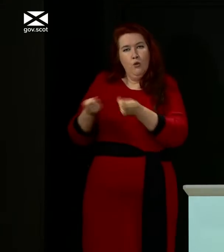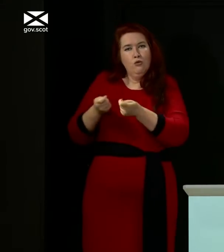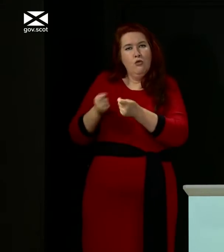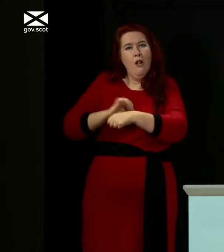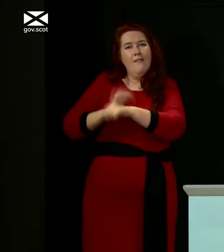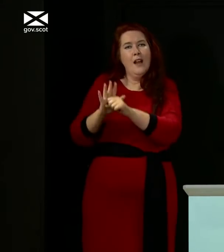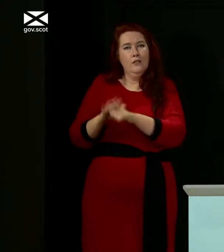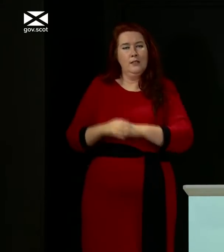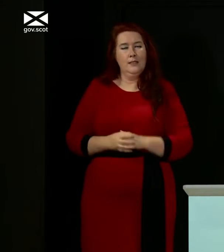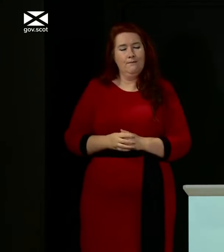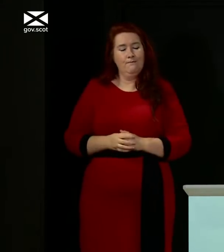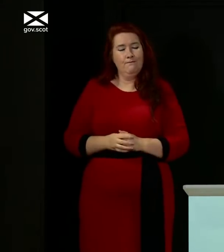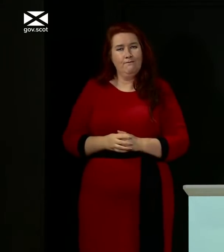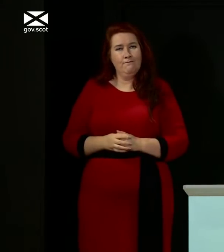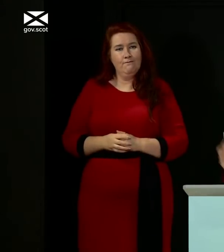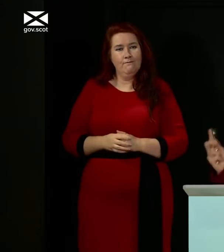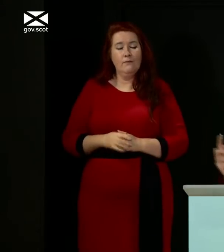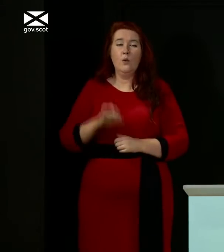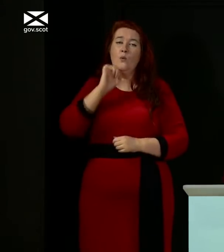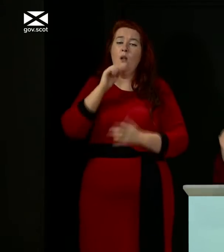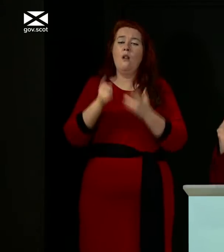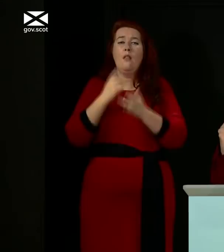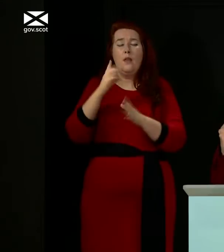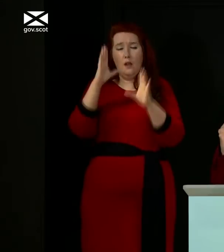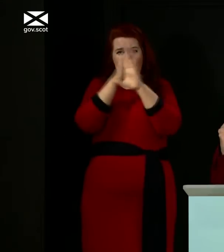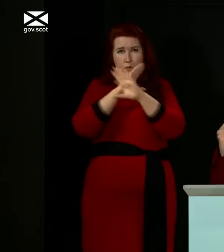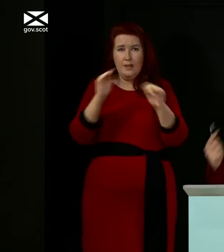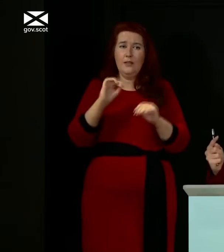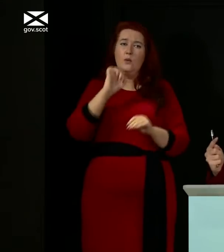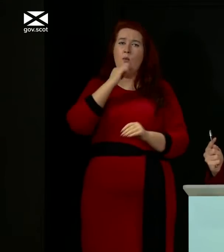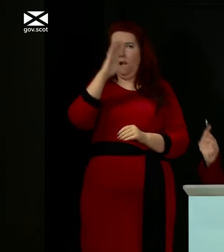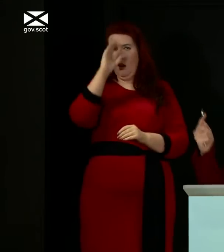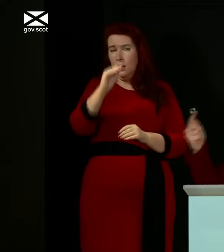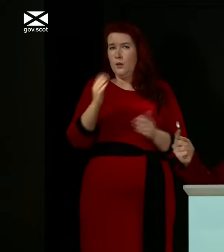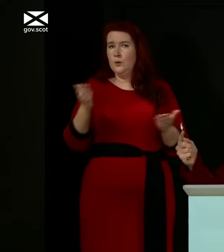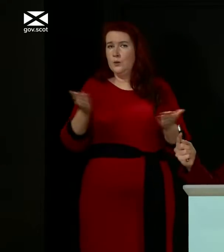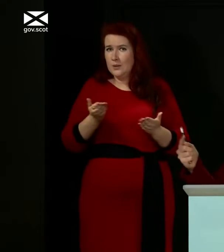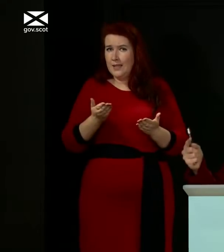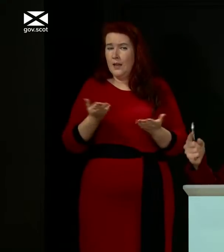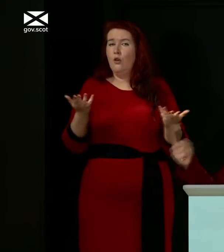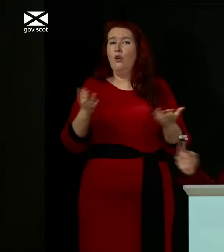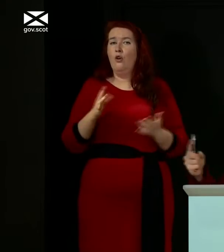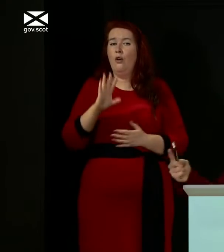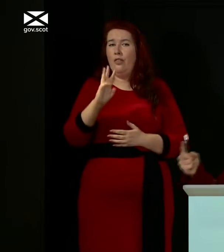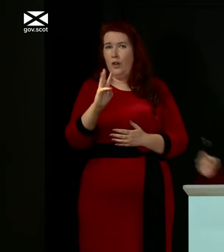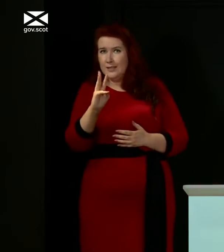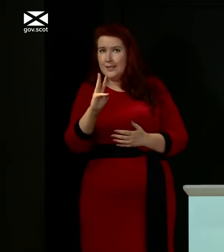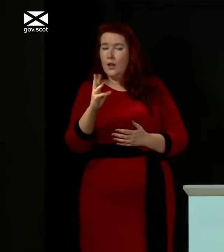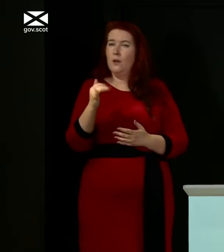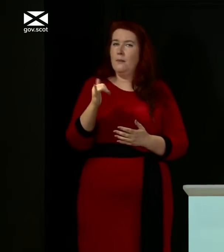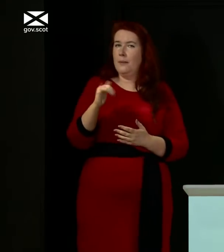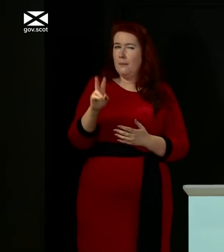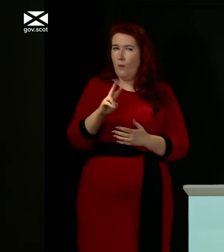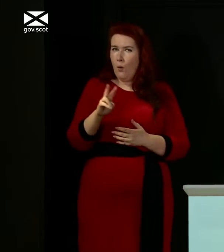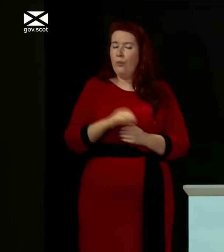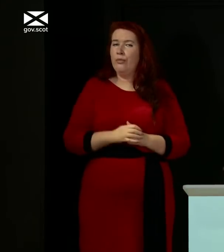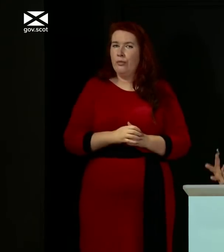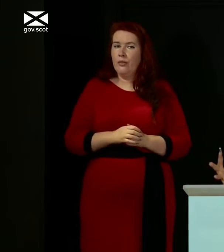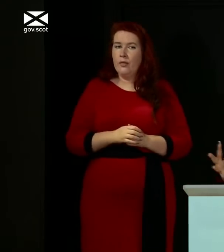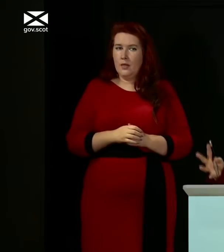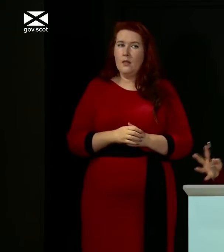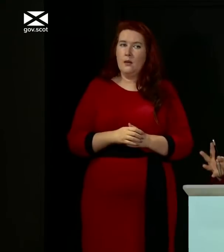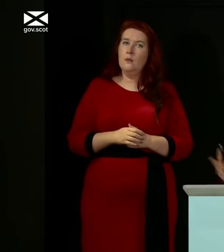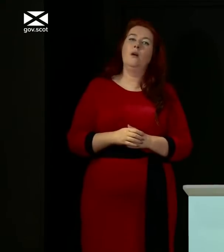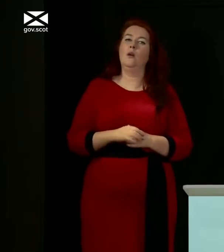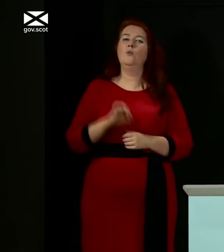will have another briefing. We'll notify either today or Thursday, or perhaps both, but we will